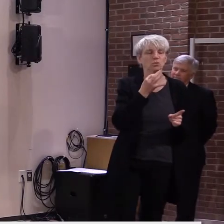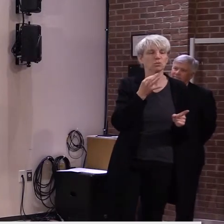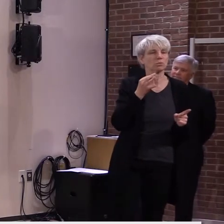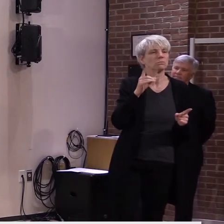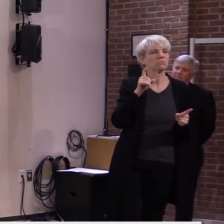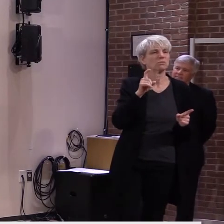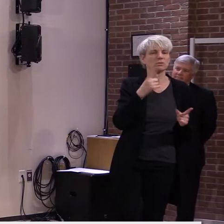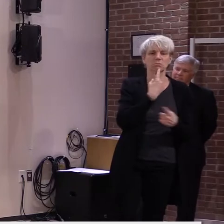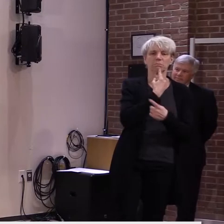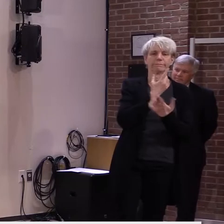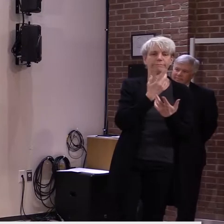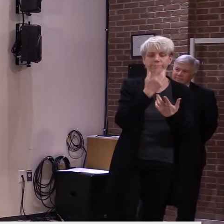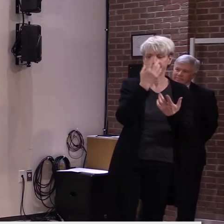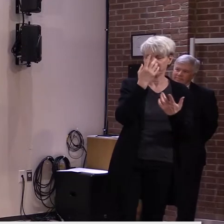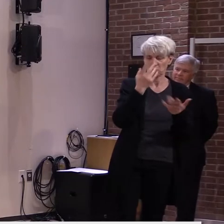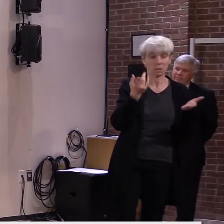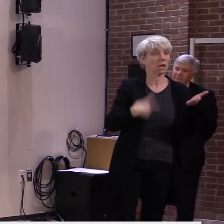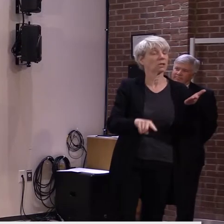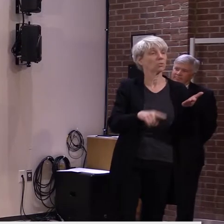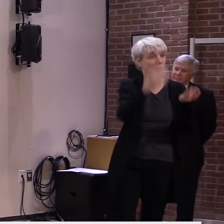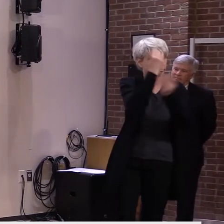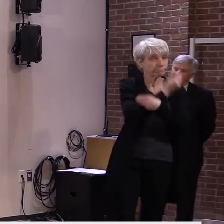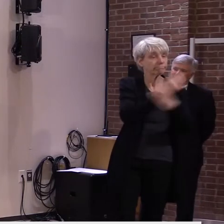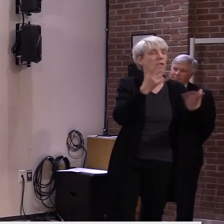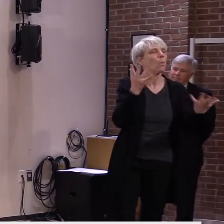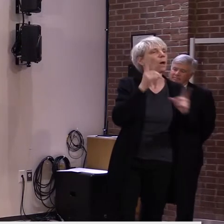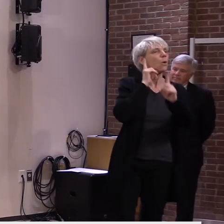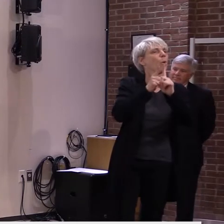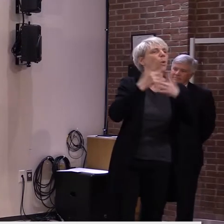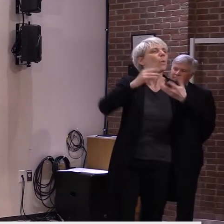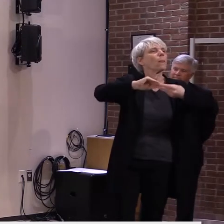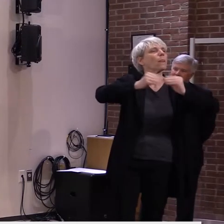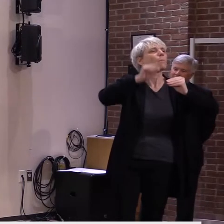the goal in the next week.